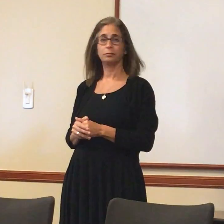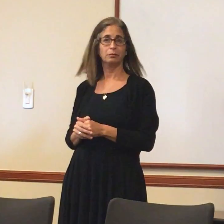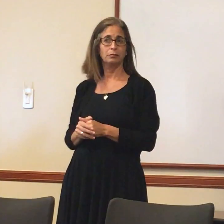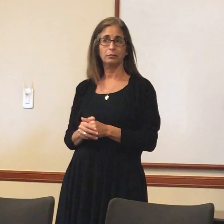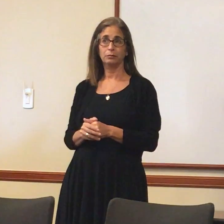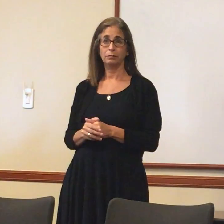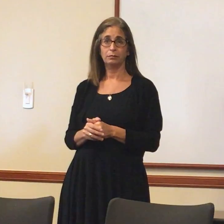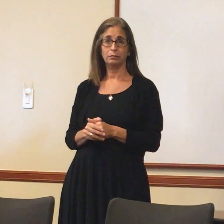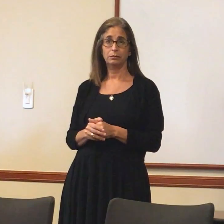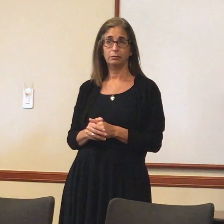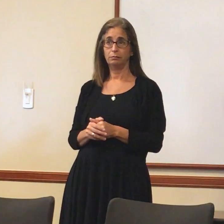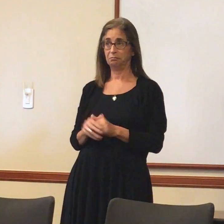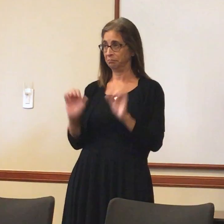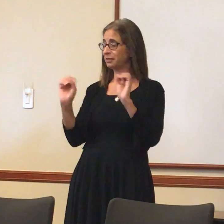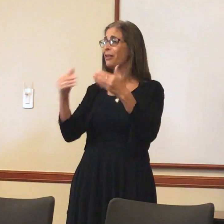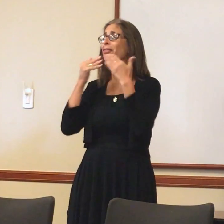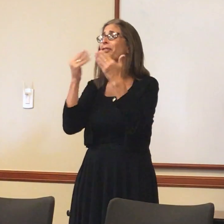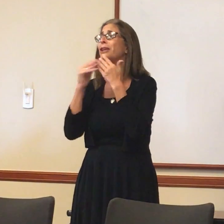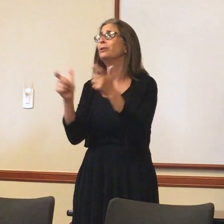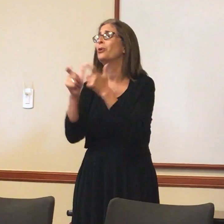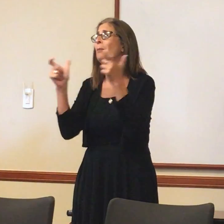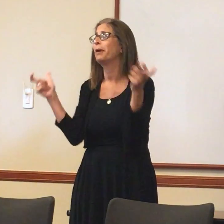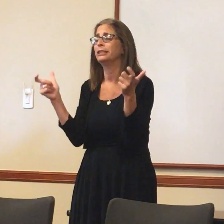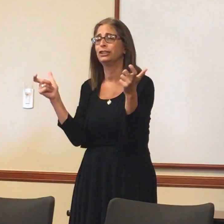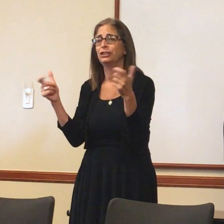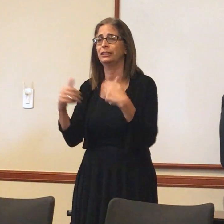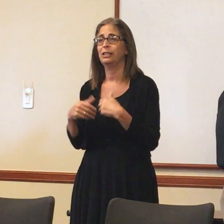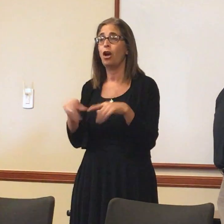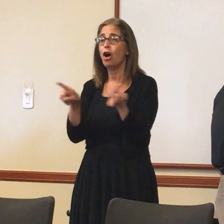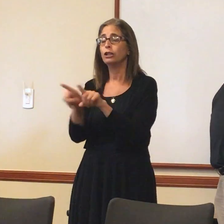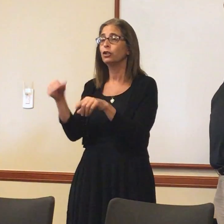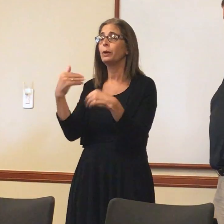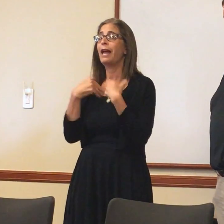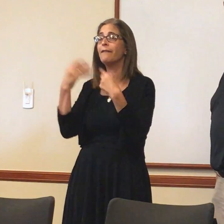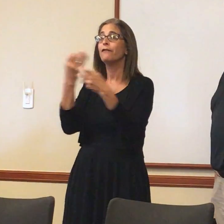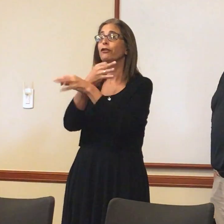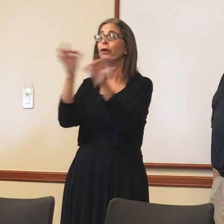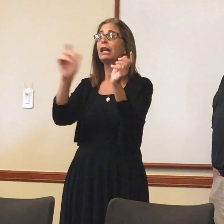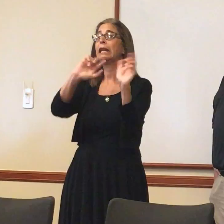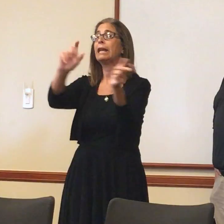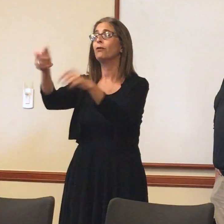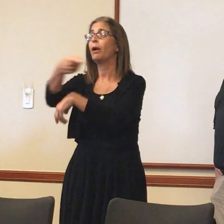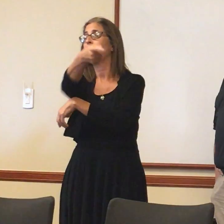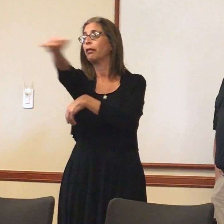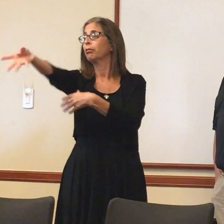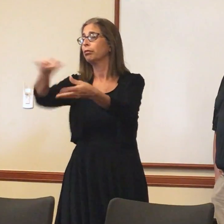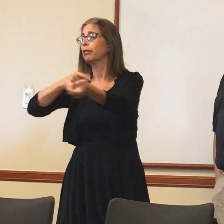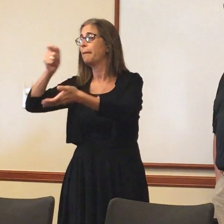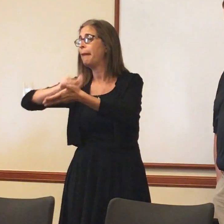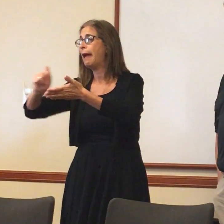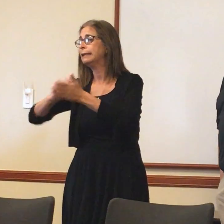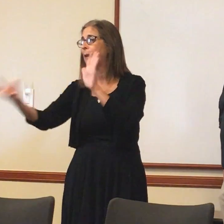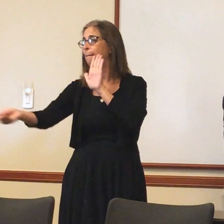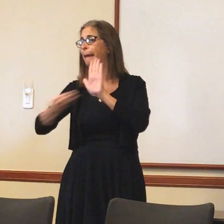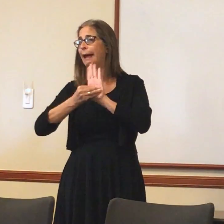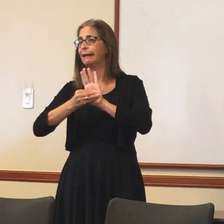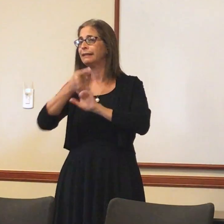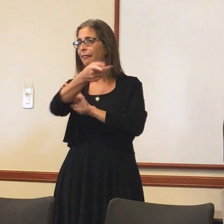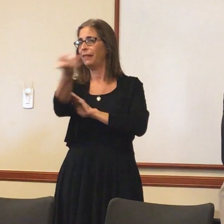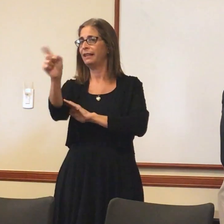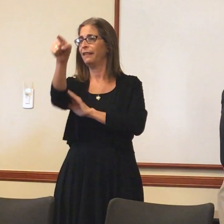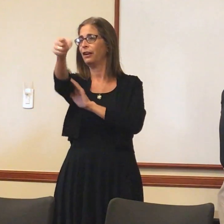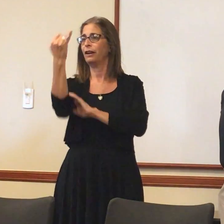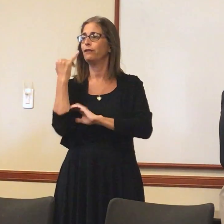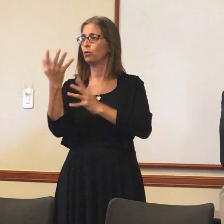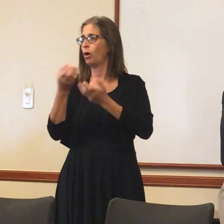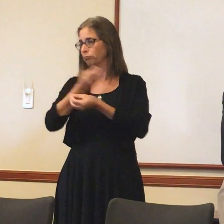it. Thank you, everyone. Also, we do have some free giveaways in the back, some pens and magnets, and